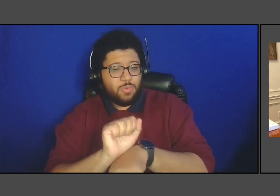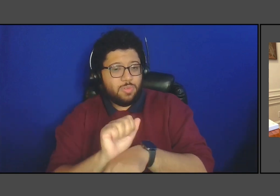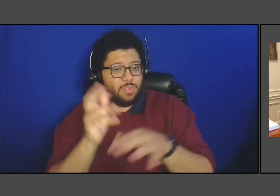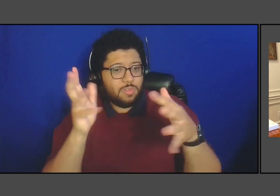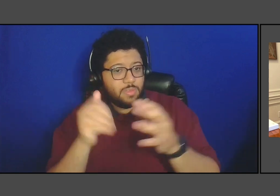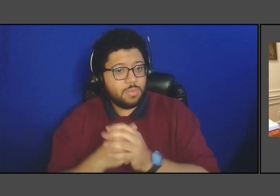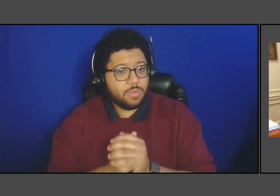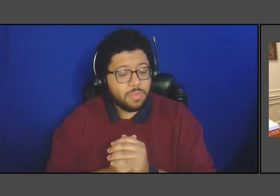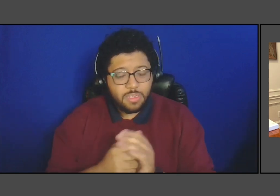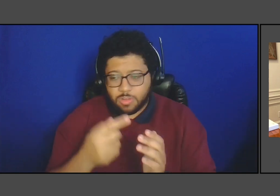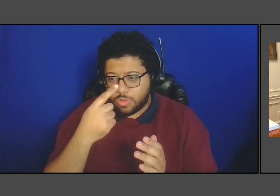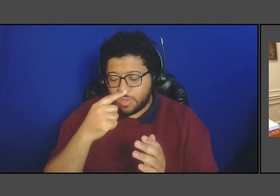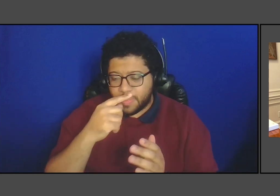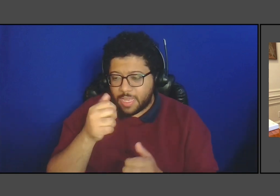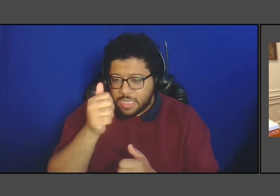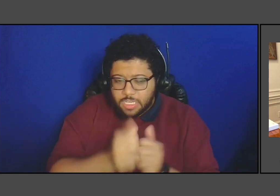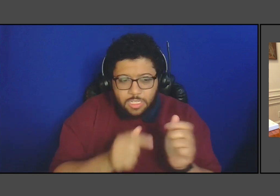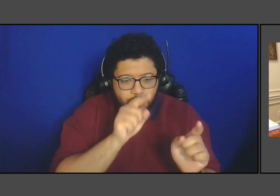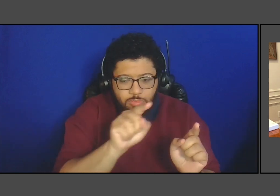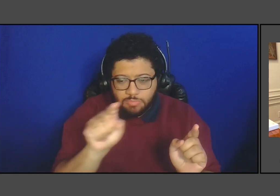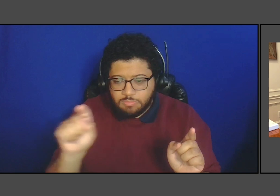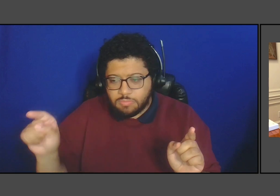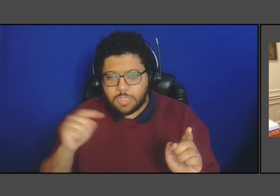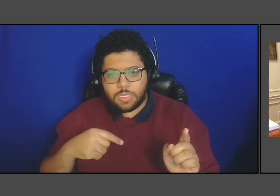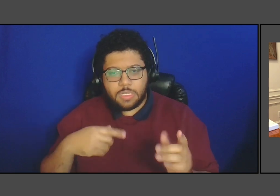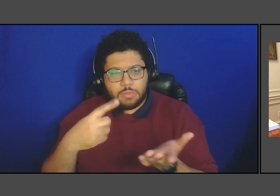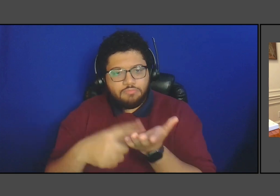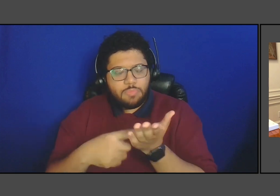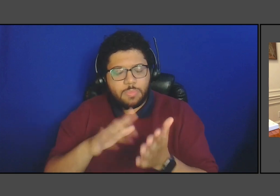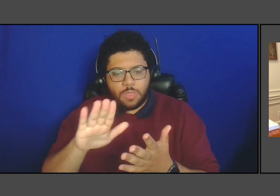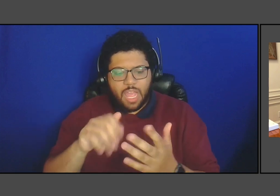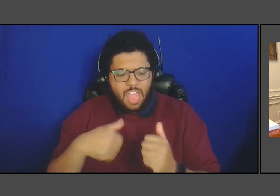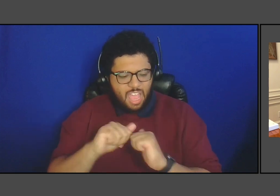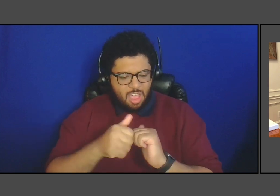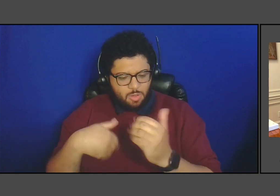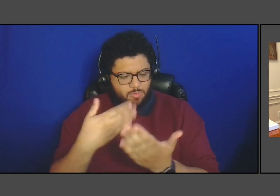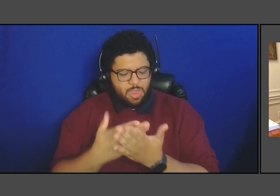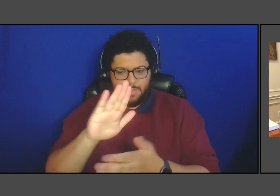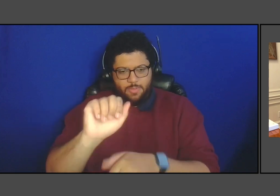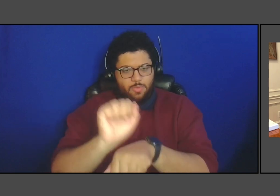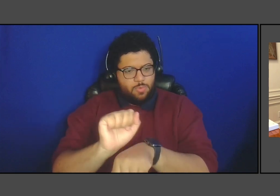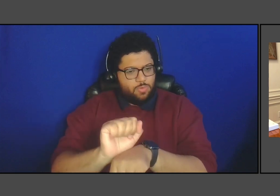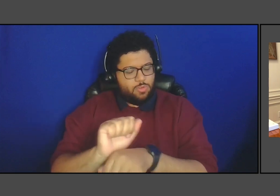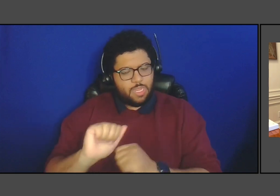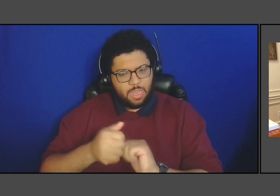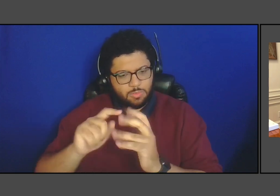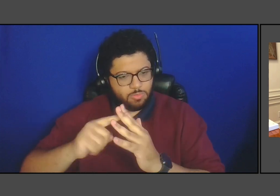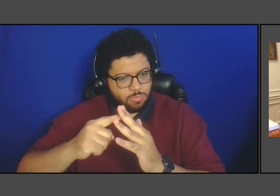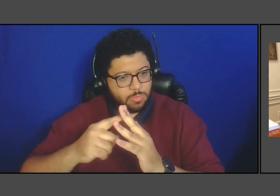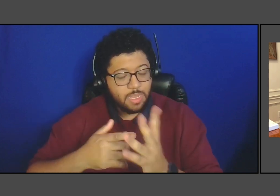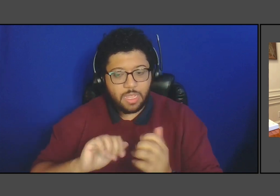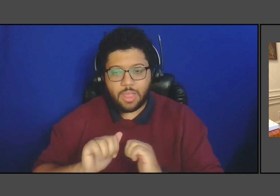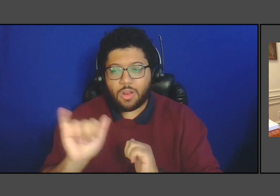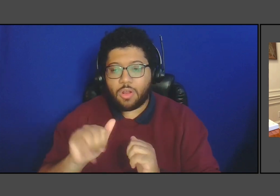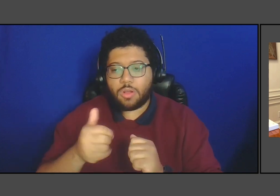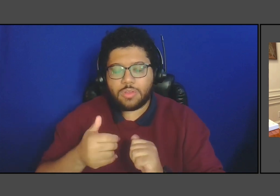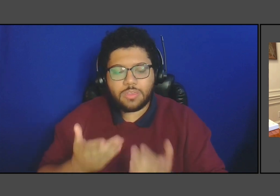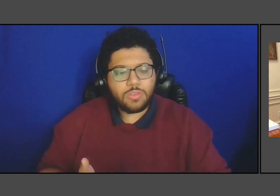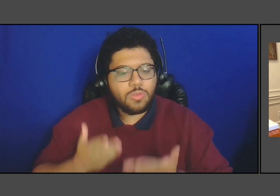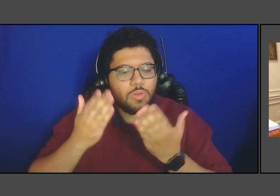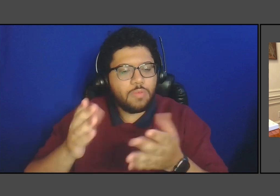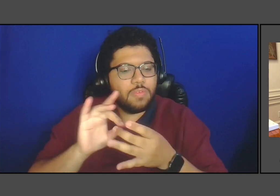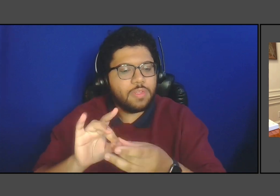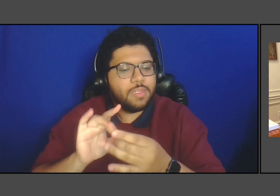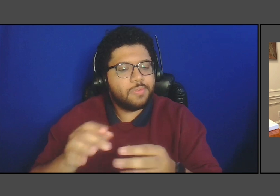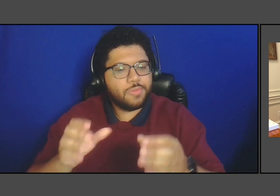how you came to your primary work mode and what it offers you for the experience of communicating